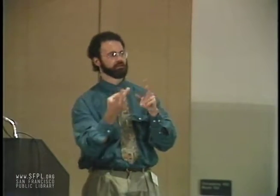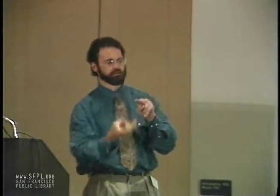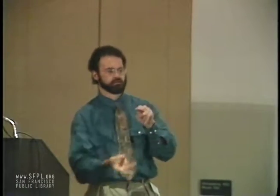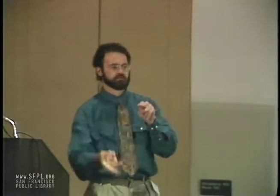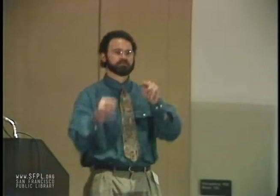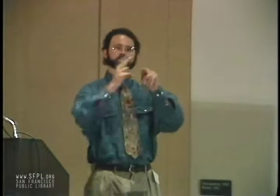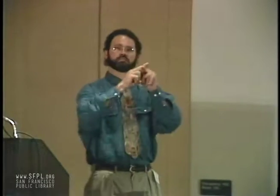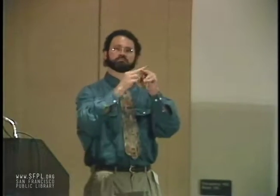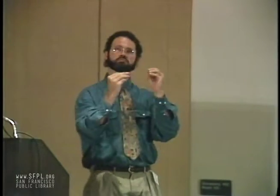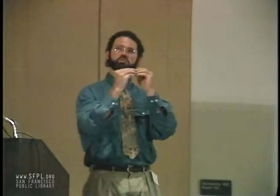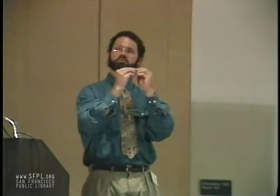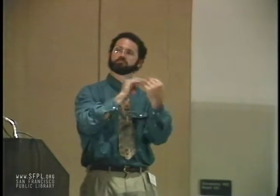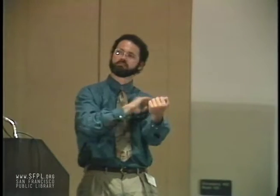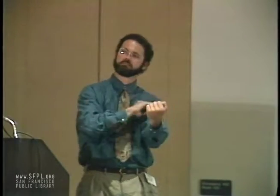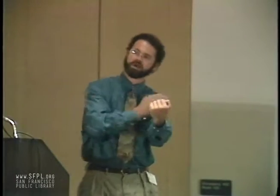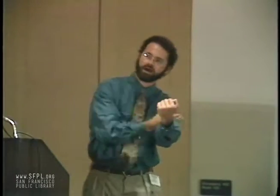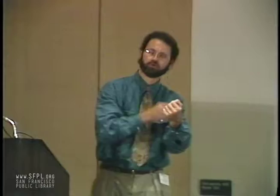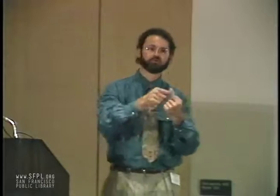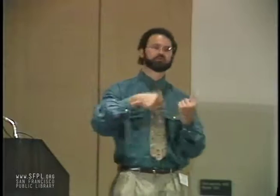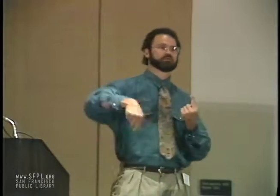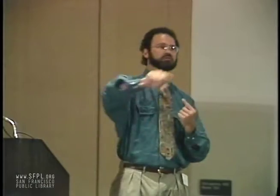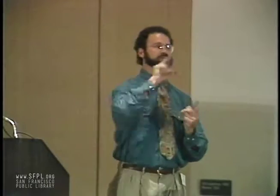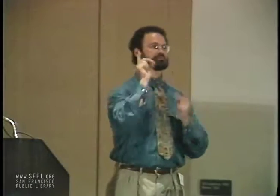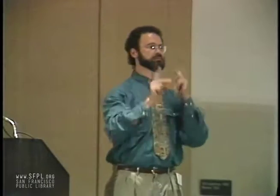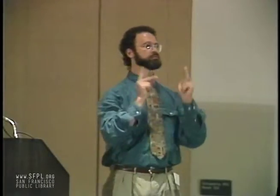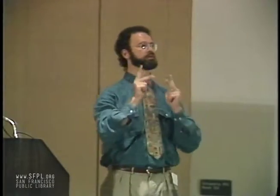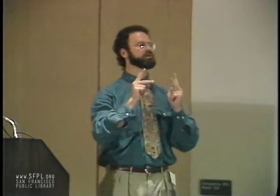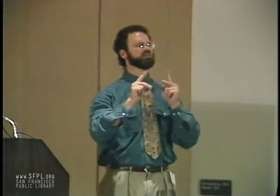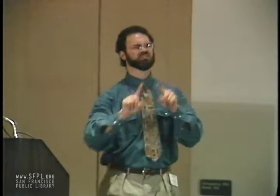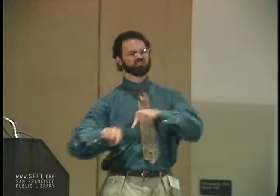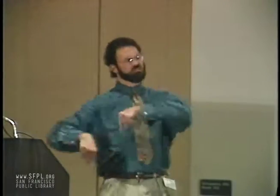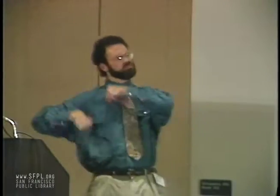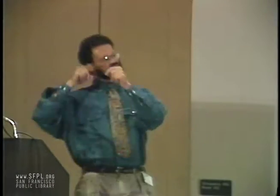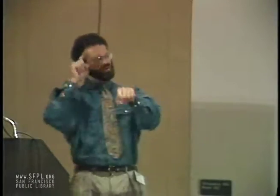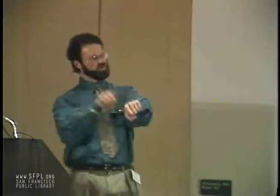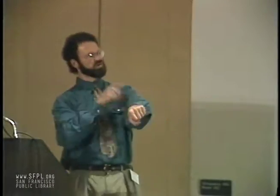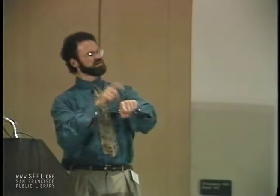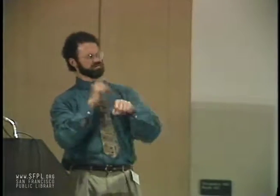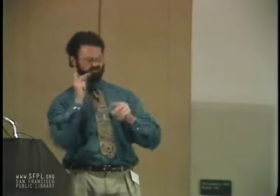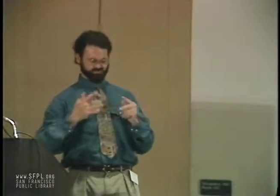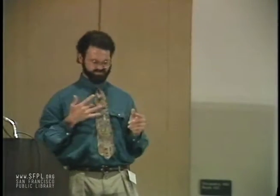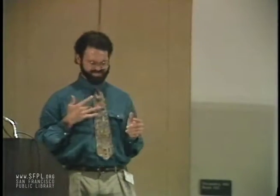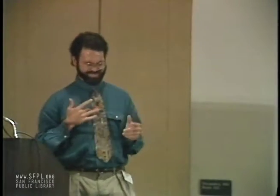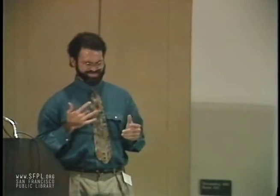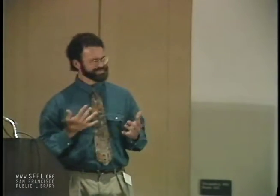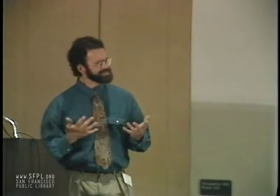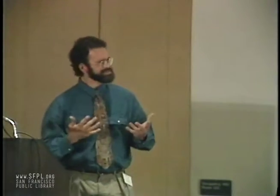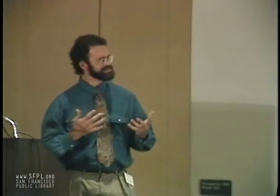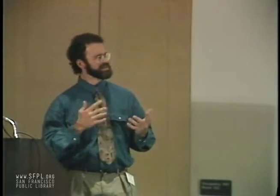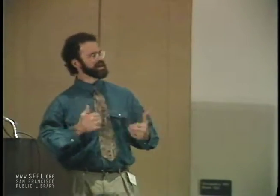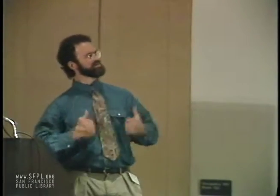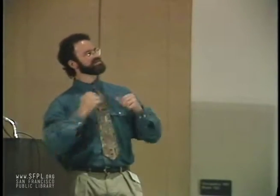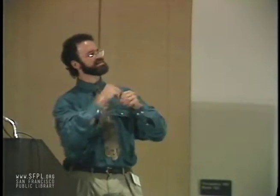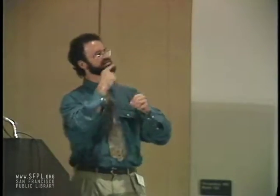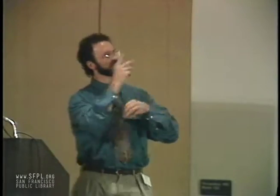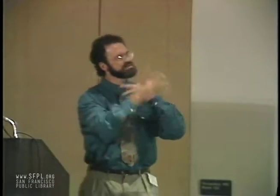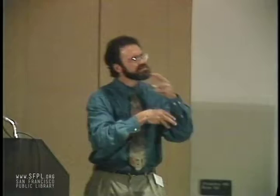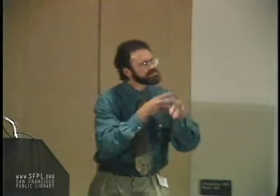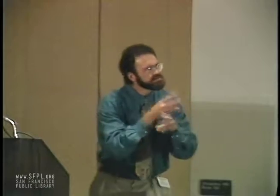As the identification of ASL has increased, the power in the deaf community has increased in proportion.